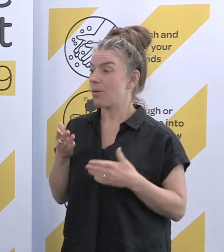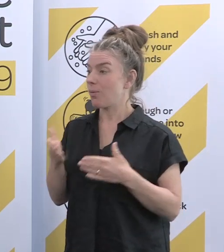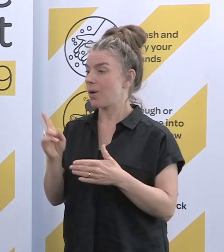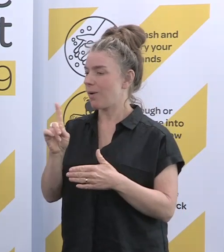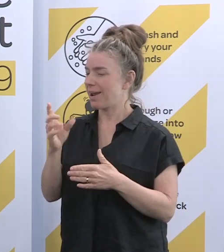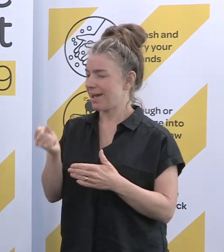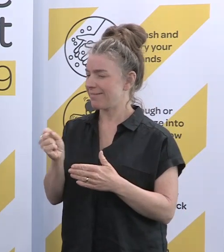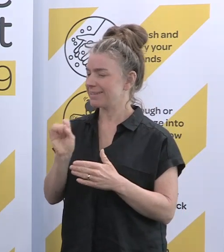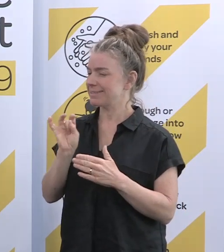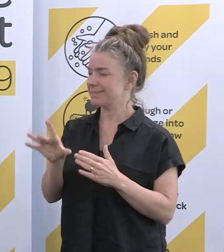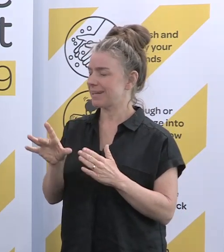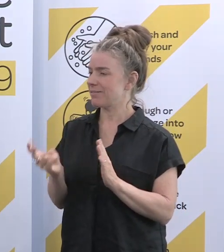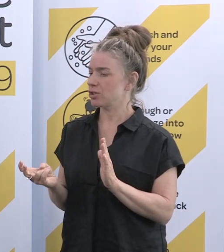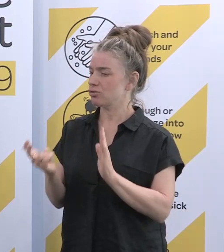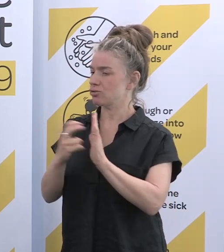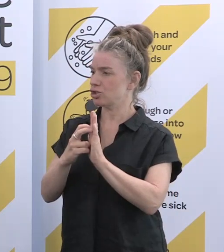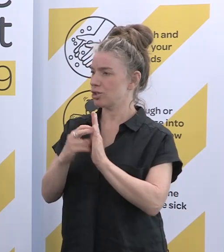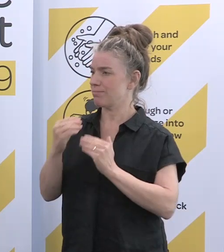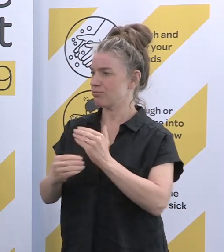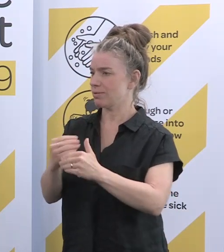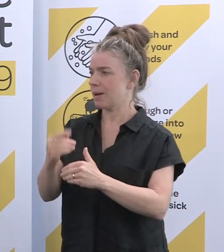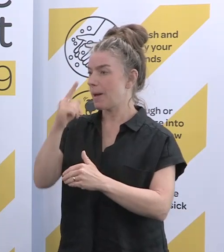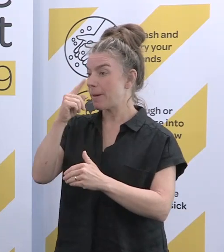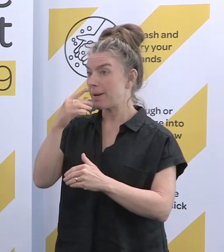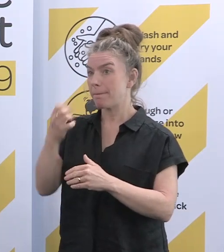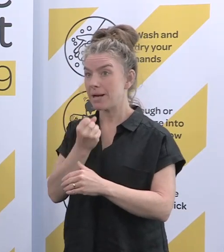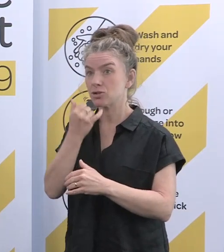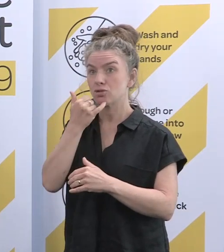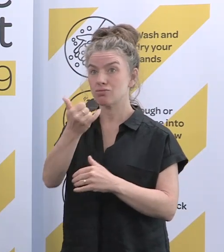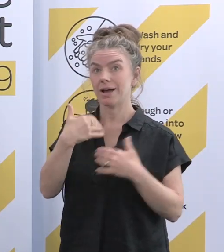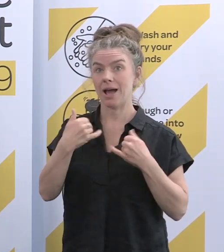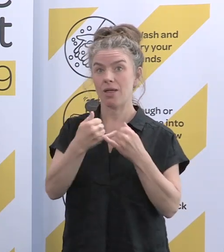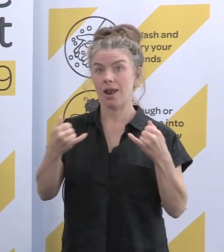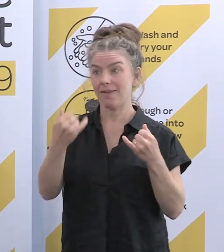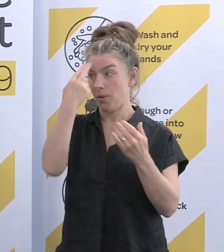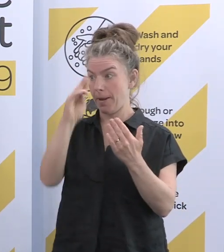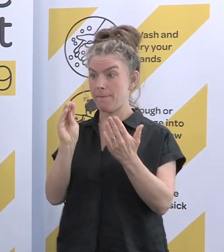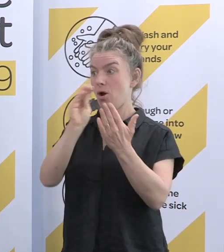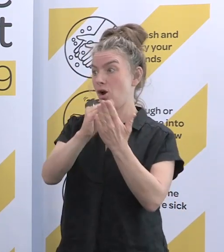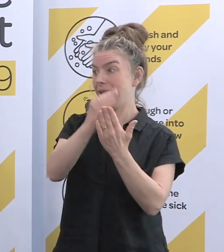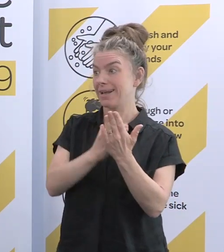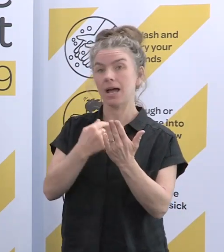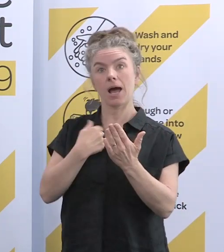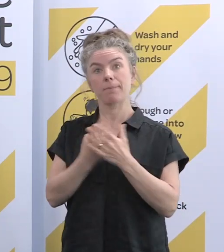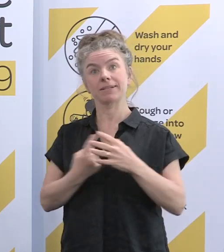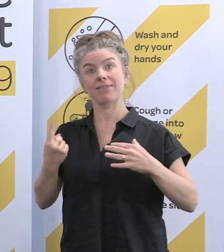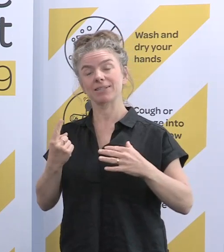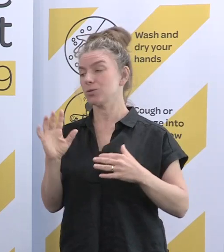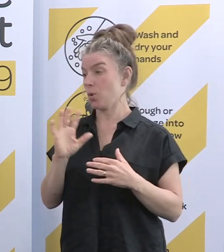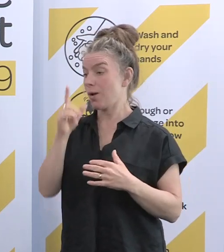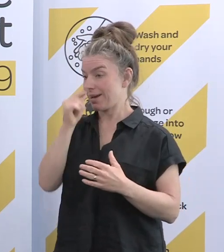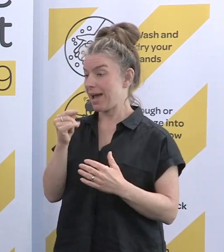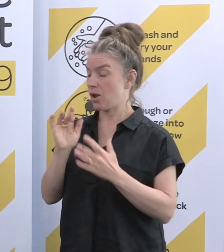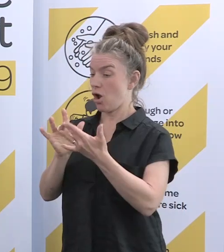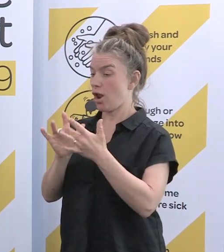self-registration process on the website for people who want to self-register. They don't need to ring Healthline. And fourth, I'll just emphasise the message I give every